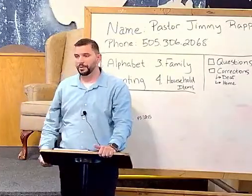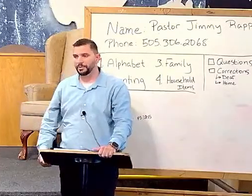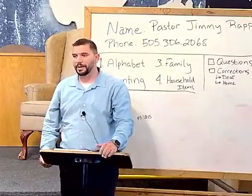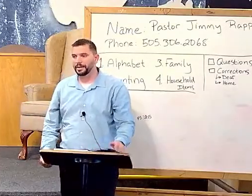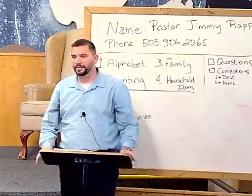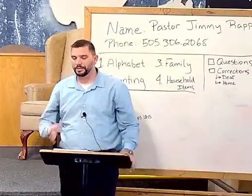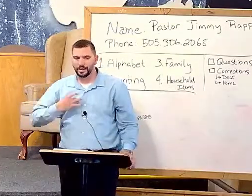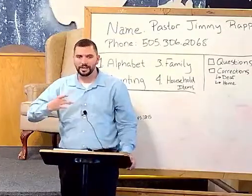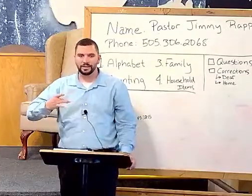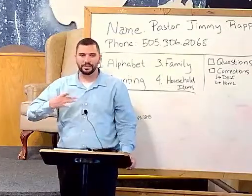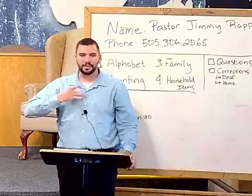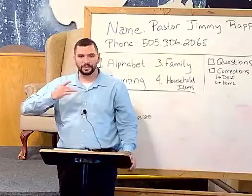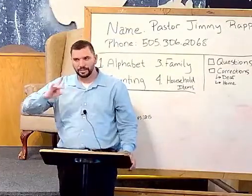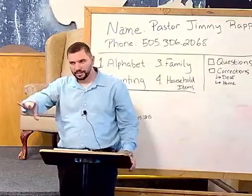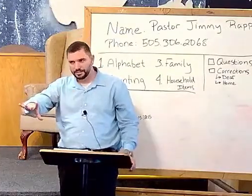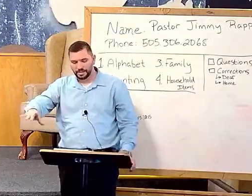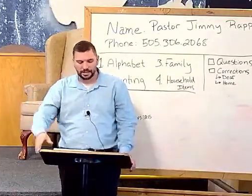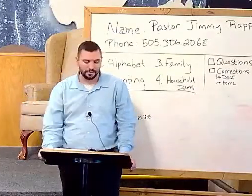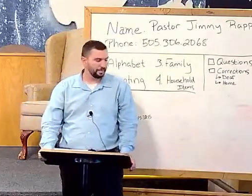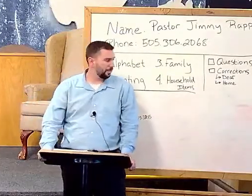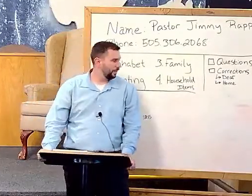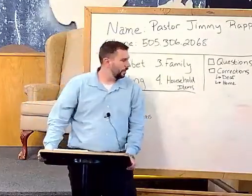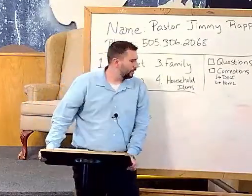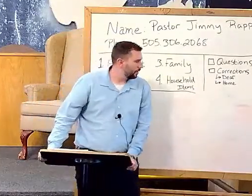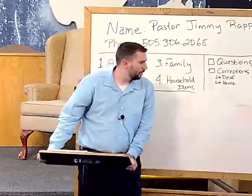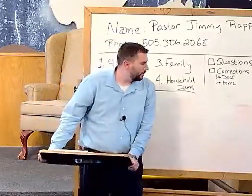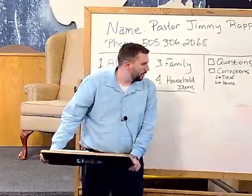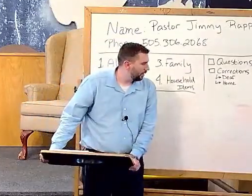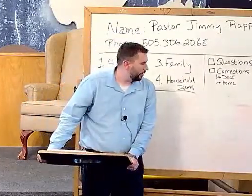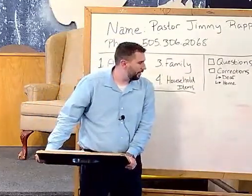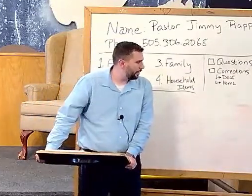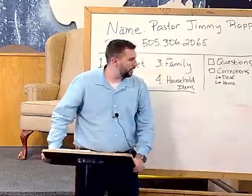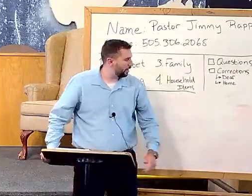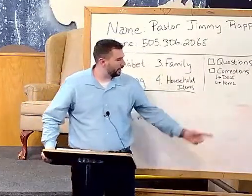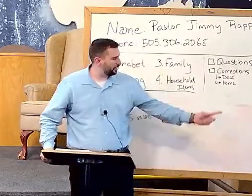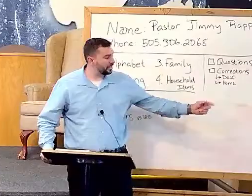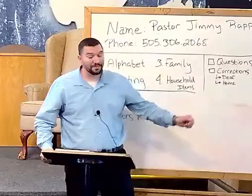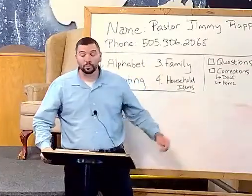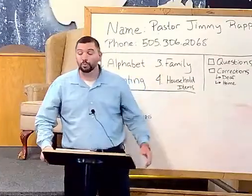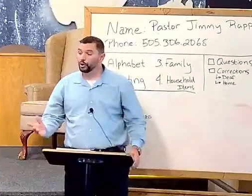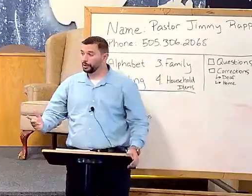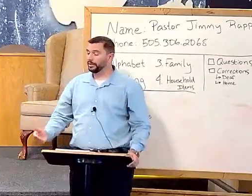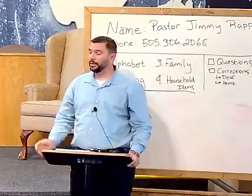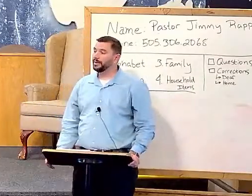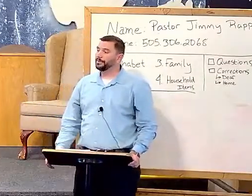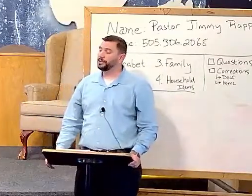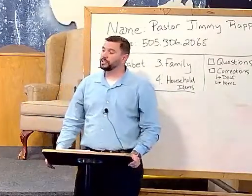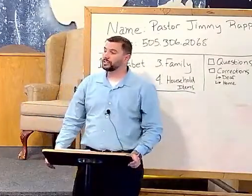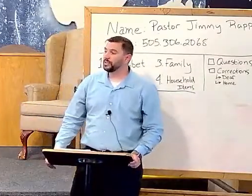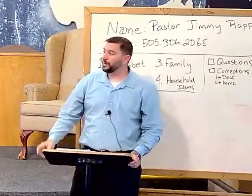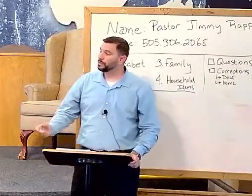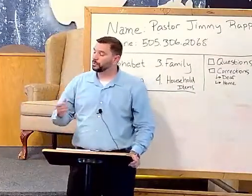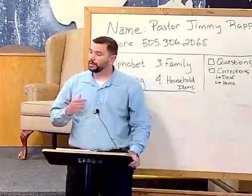away. Like and then dislike. And then again, the sign for word. For instance, that was one that